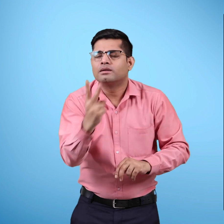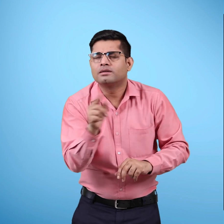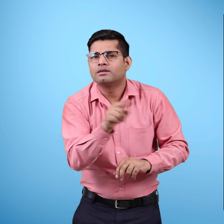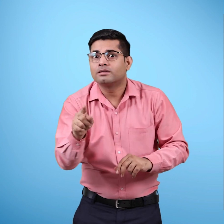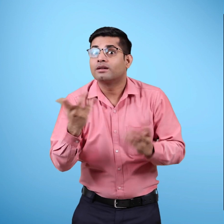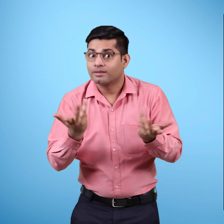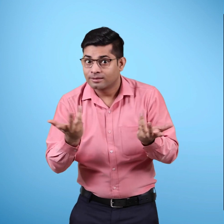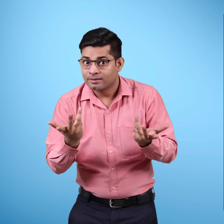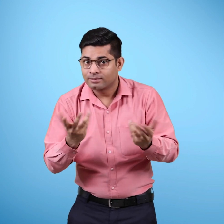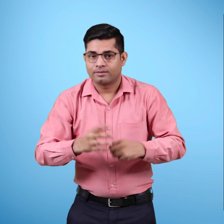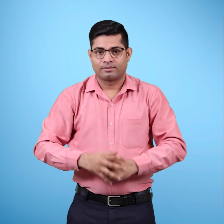What do you see?